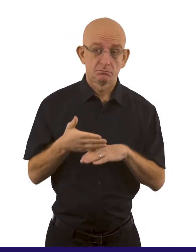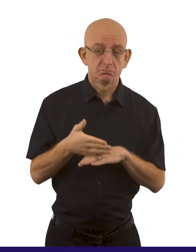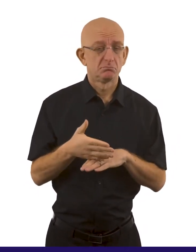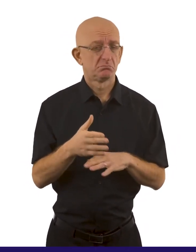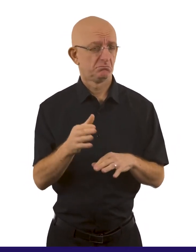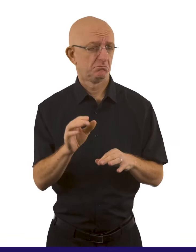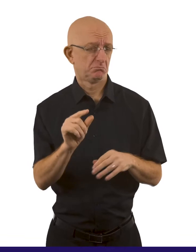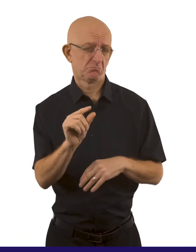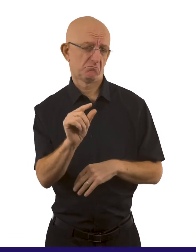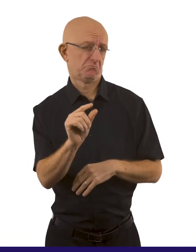Not much effort?